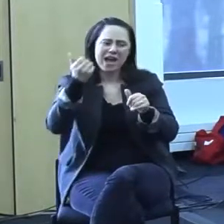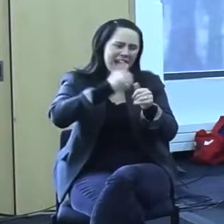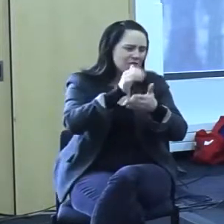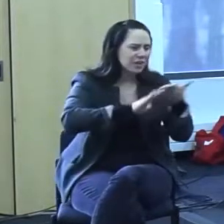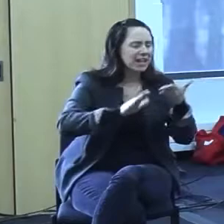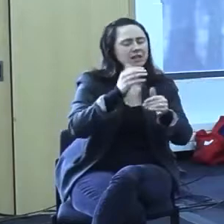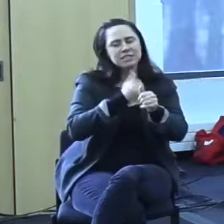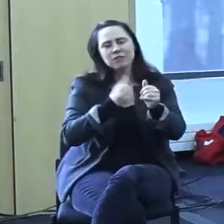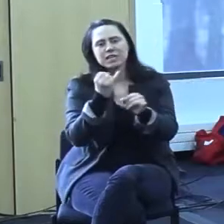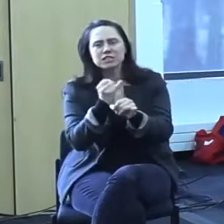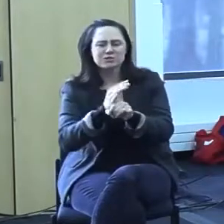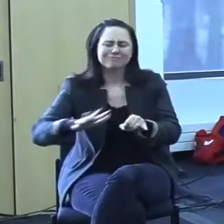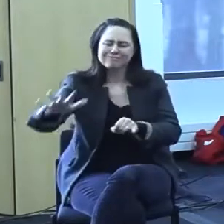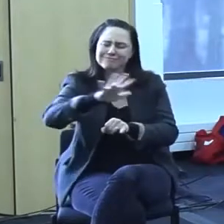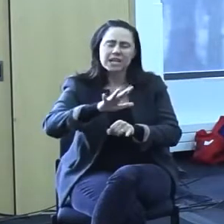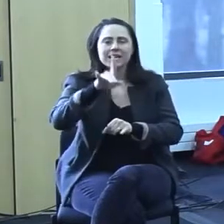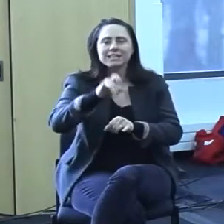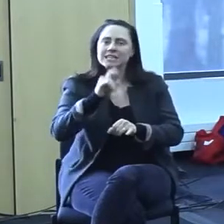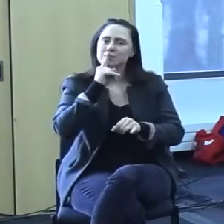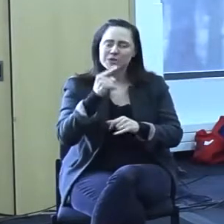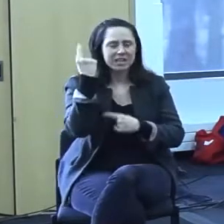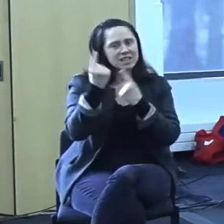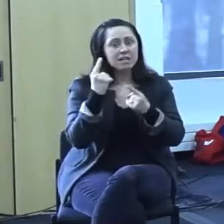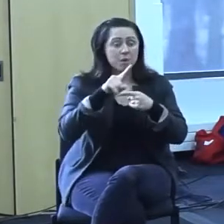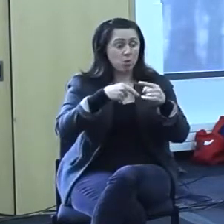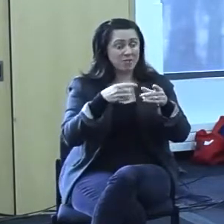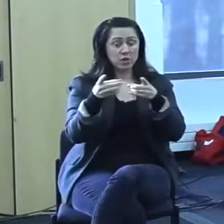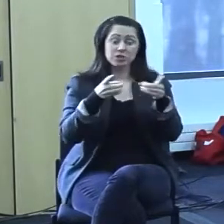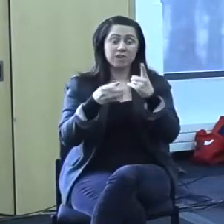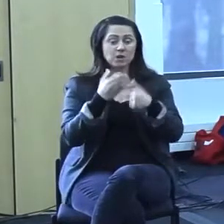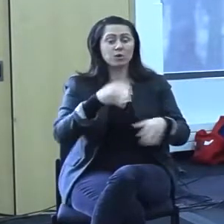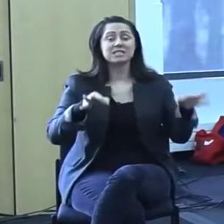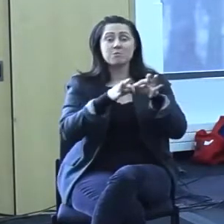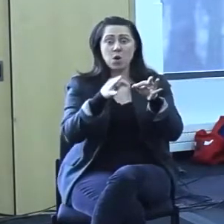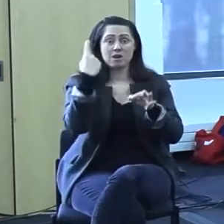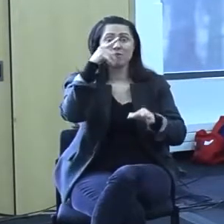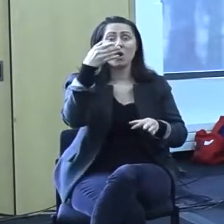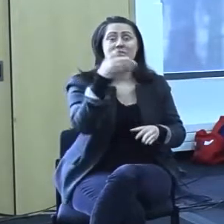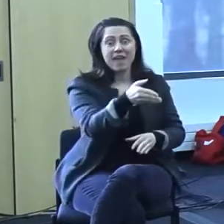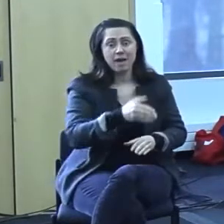country needs to take into consideration when they're defining what's important to them.